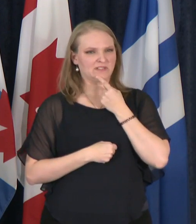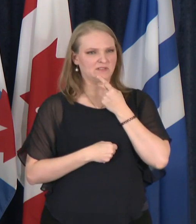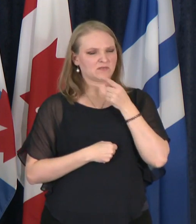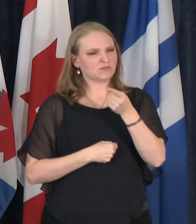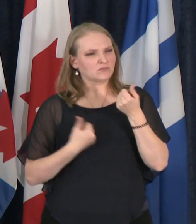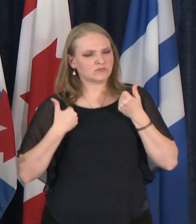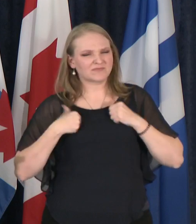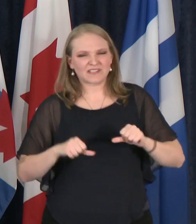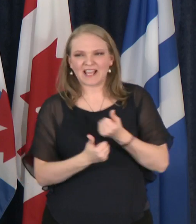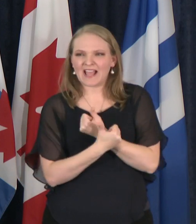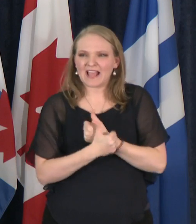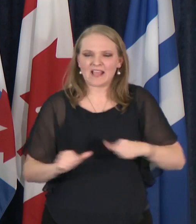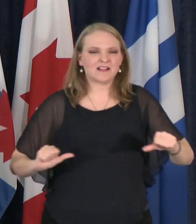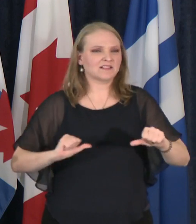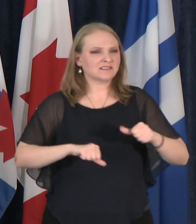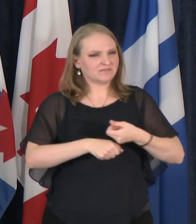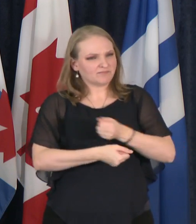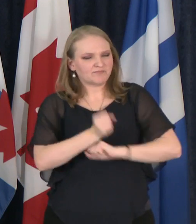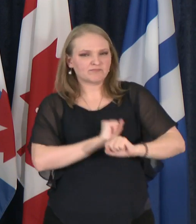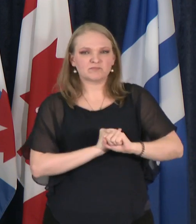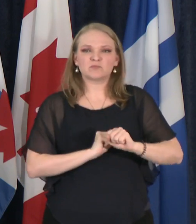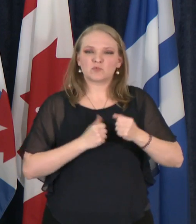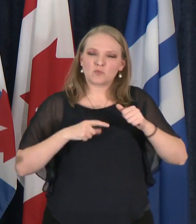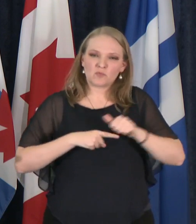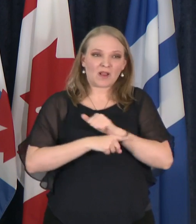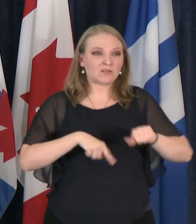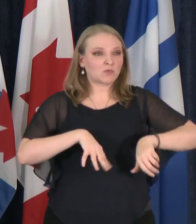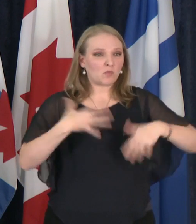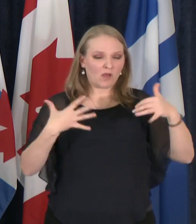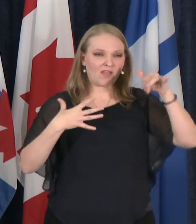effort to practice social distancing.